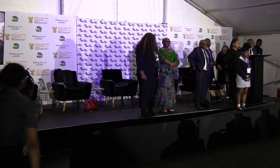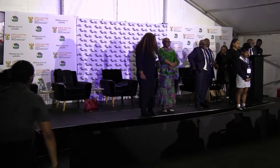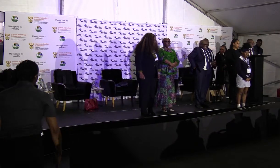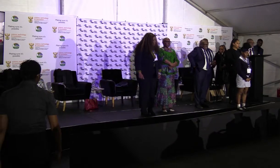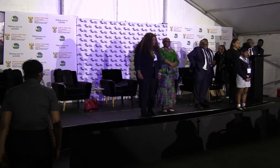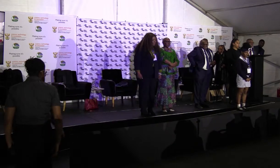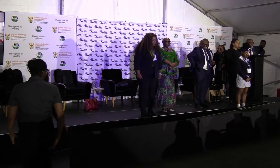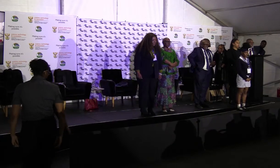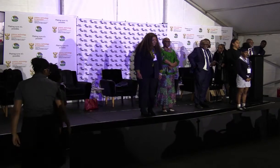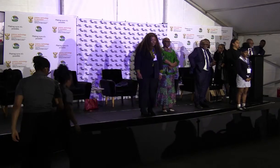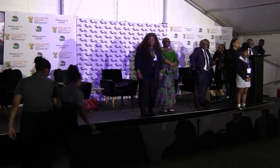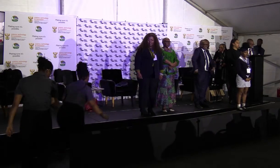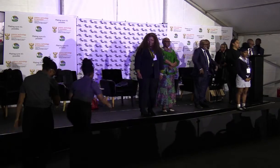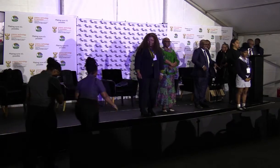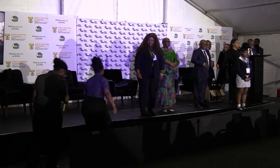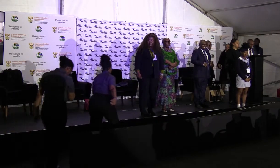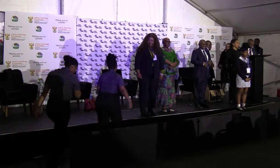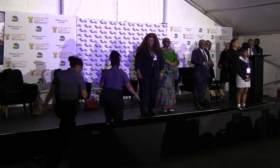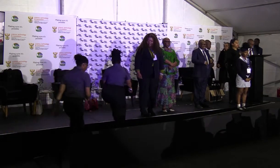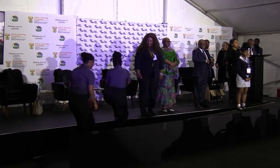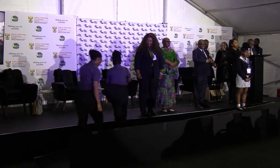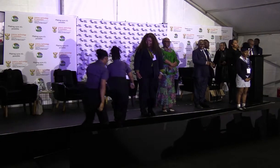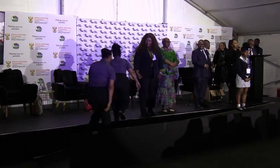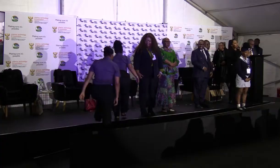Bengesi simthandile.